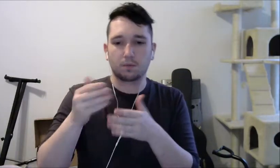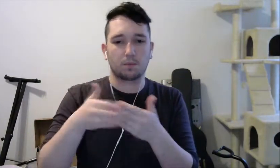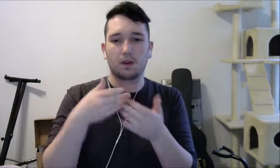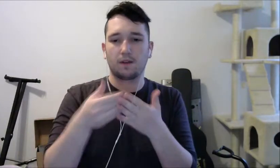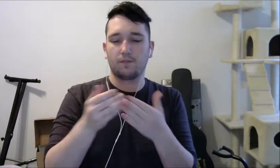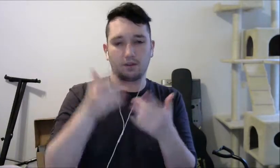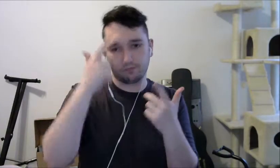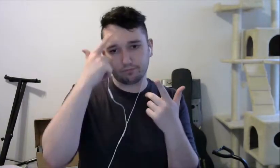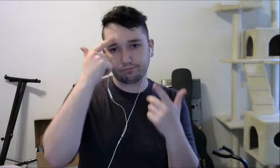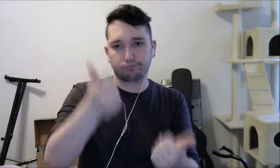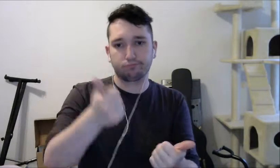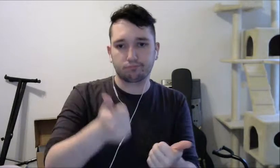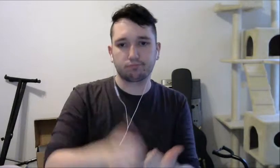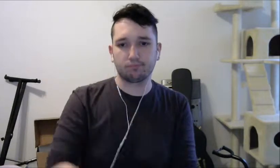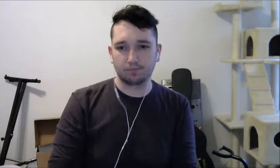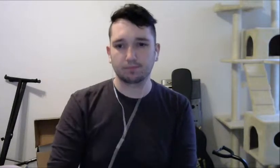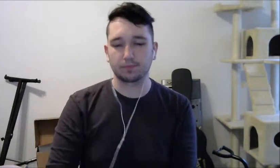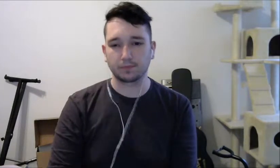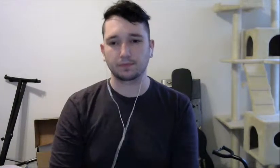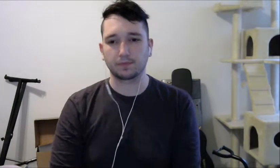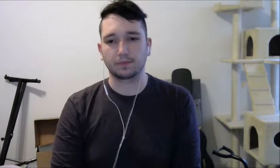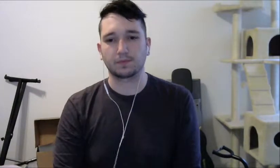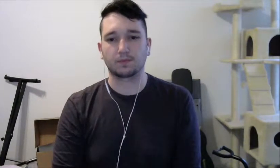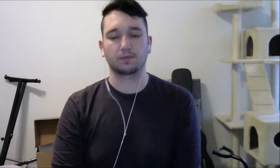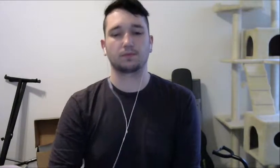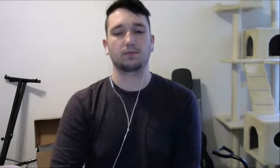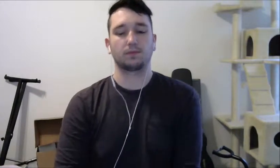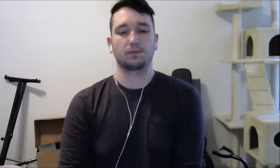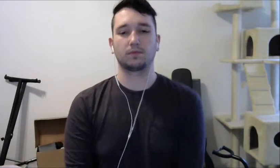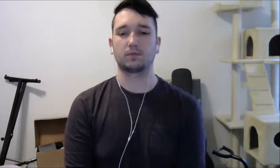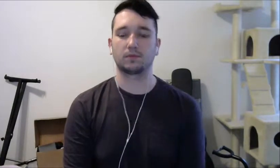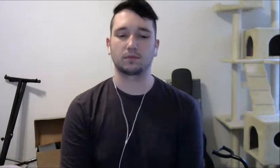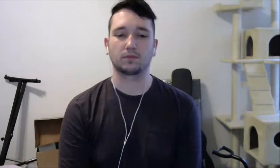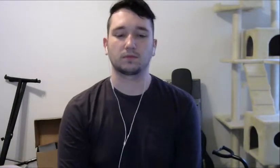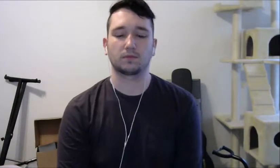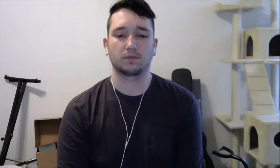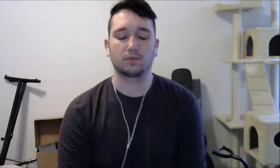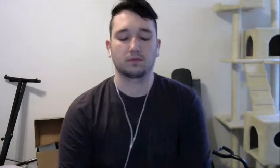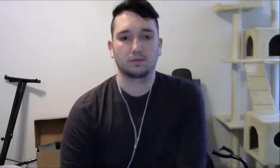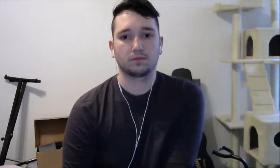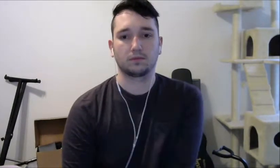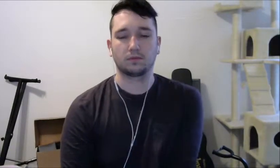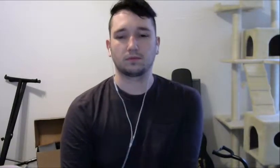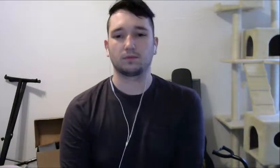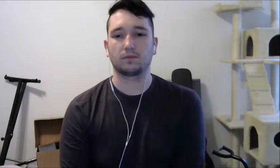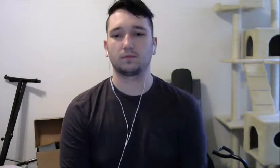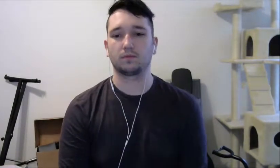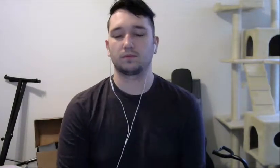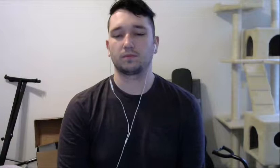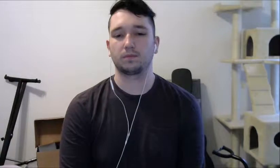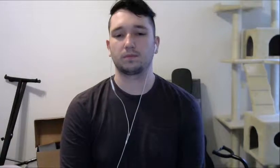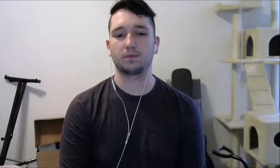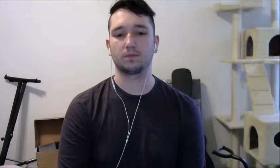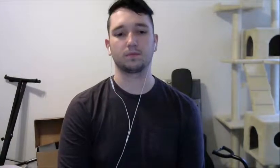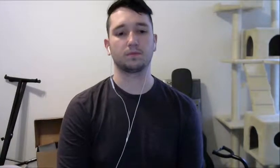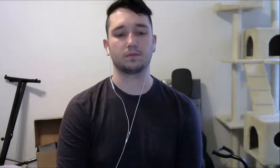Families not only had money to spend on housing, but they had income to buy automobiles. Automobile